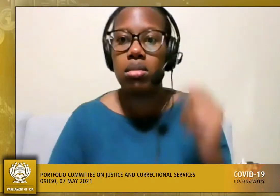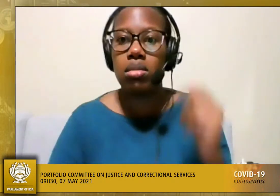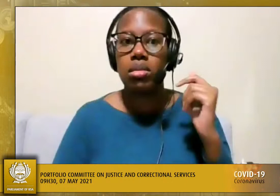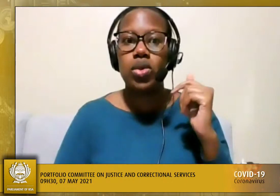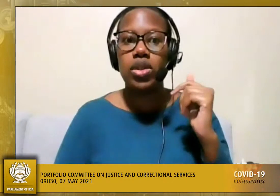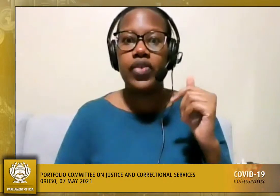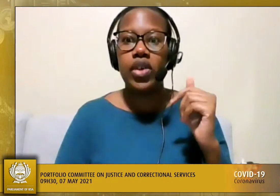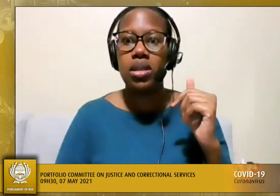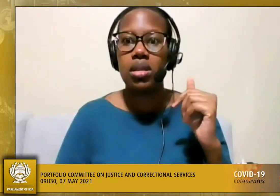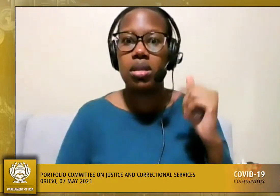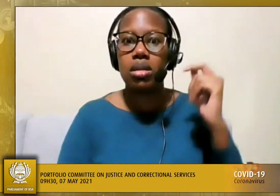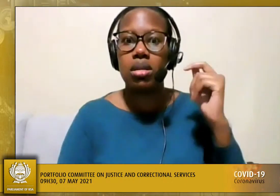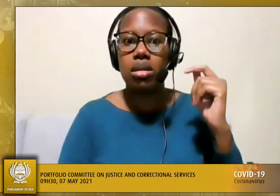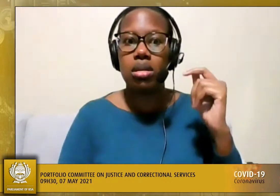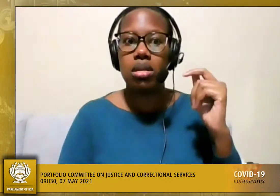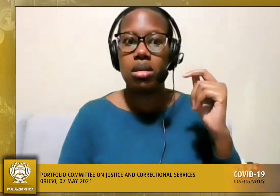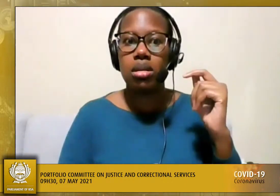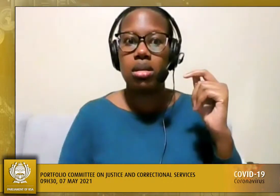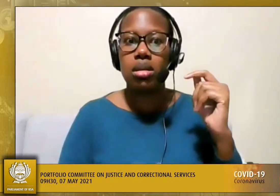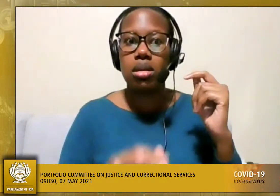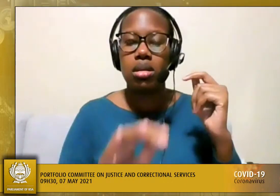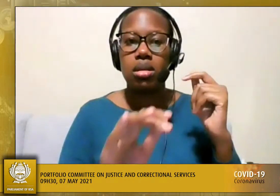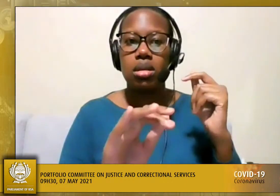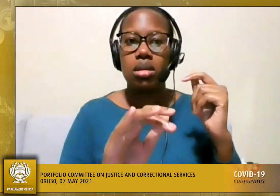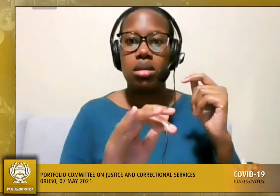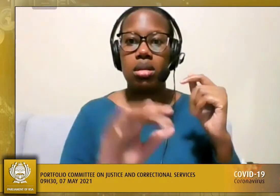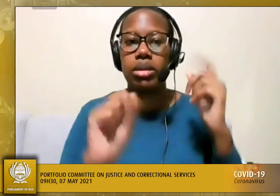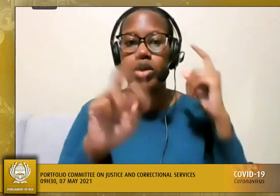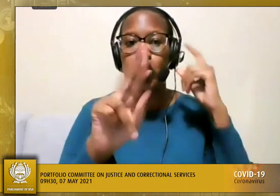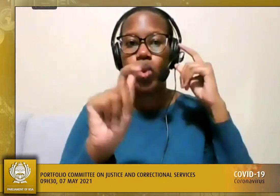uh who's first foreign